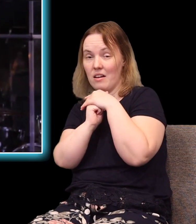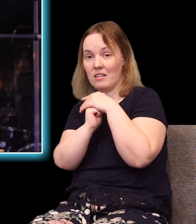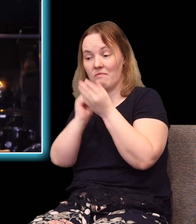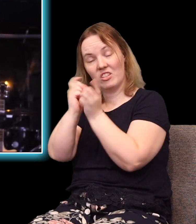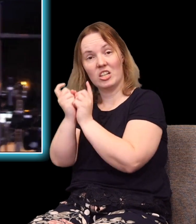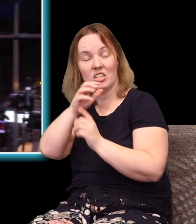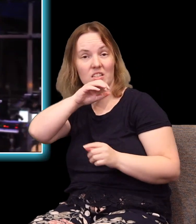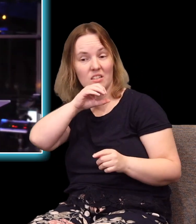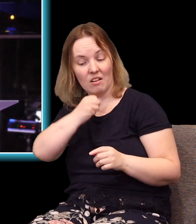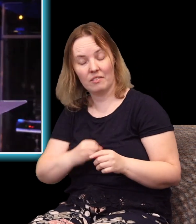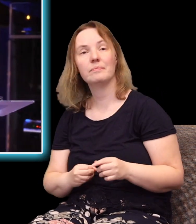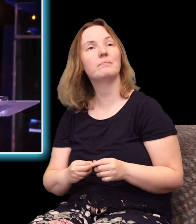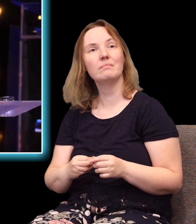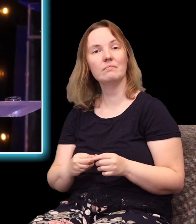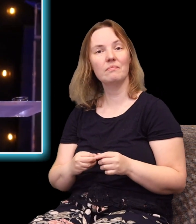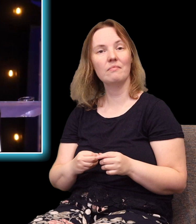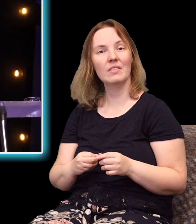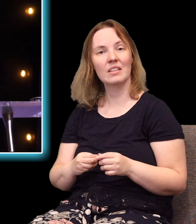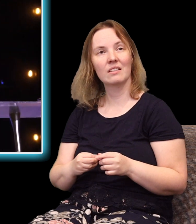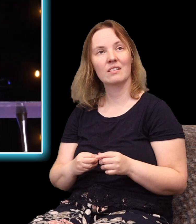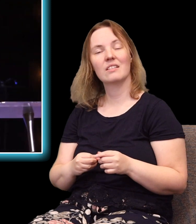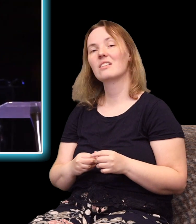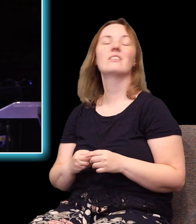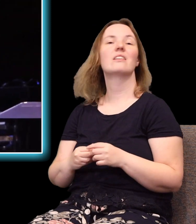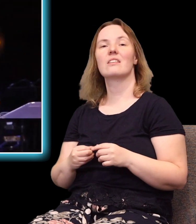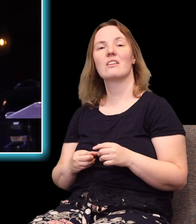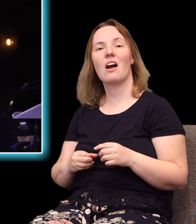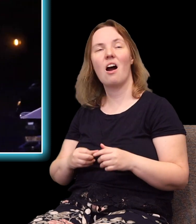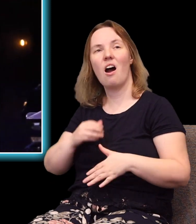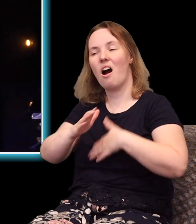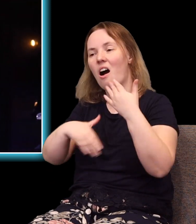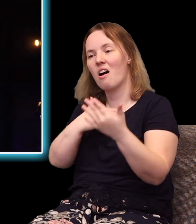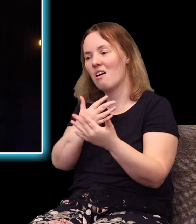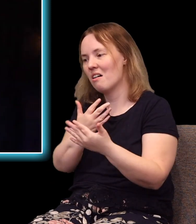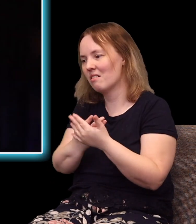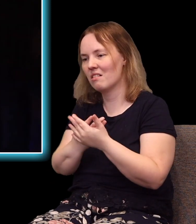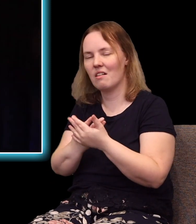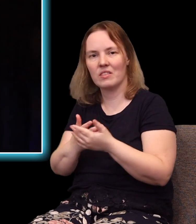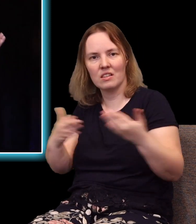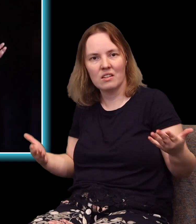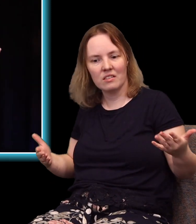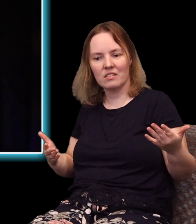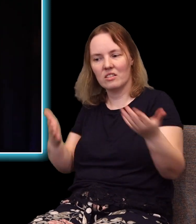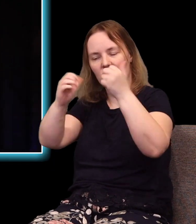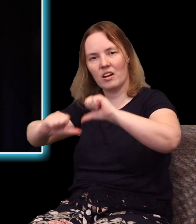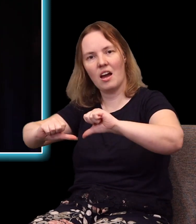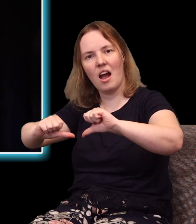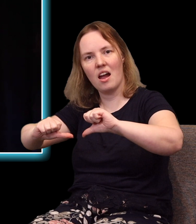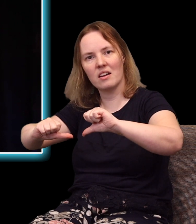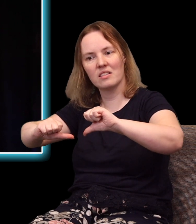on, whatever you need, and start wearing the spandex. I don't know what you call that stuff. You know, guys and girls. And all this. You just think of the billion-dollar